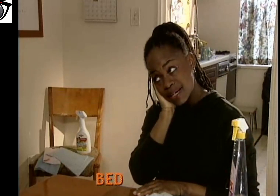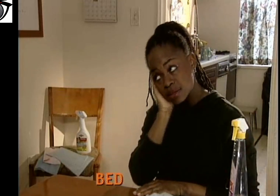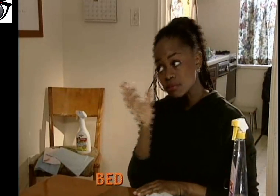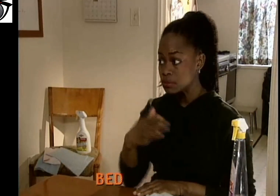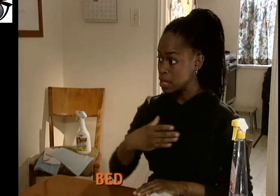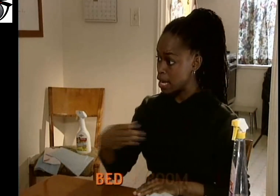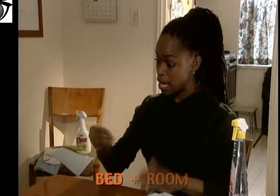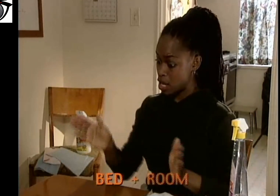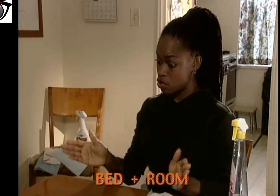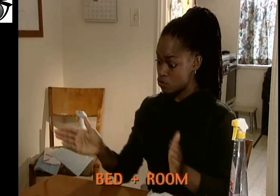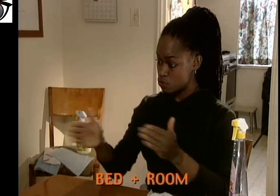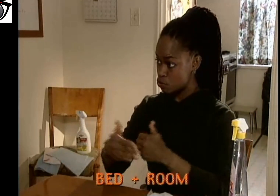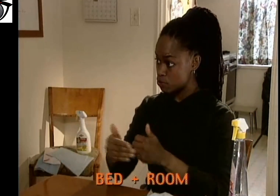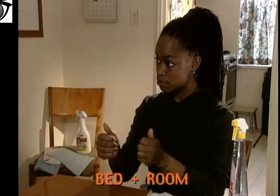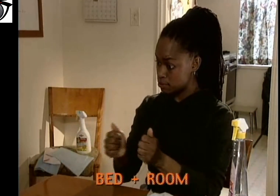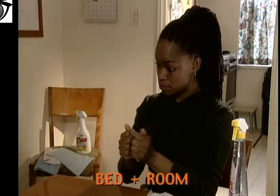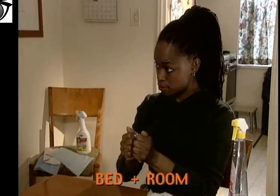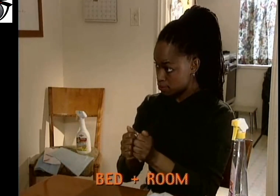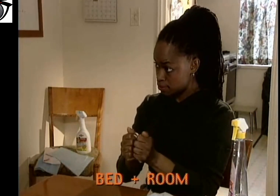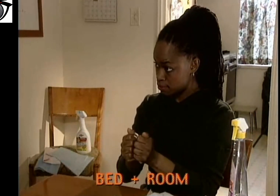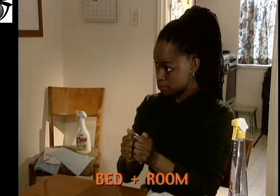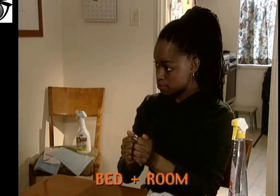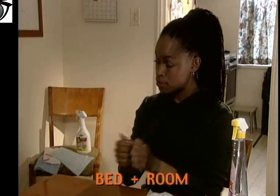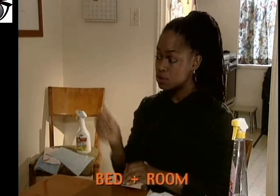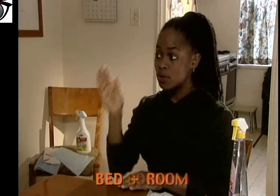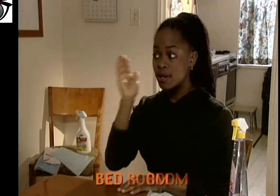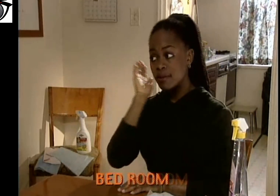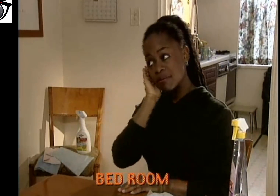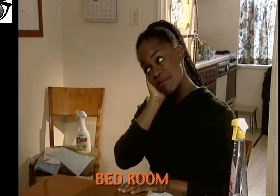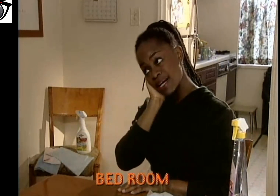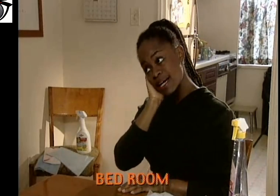is bed plus room.